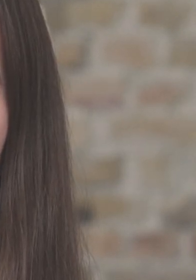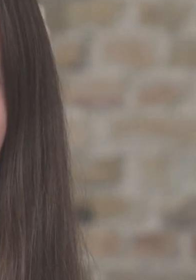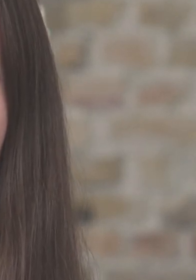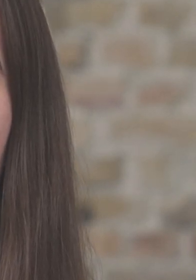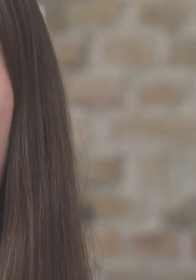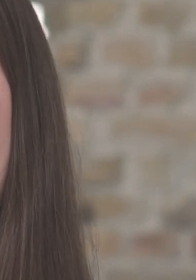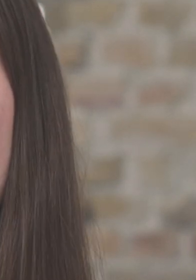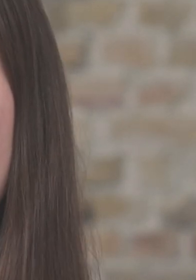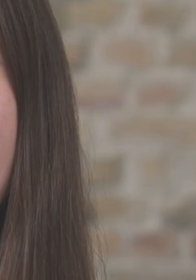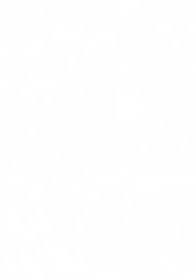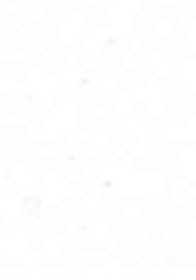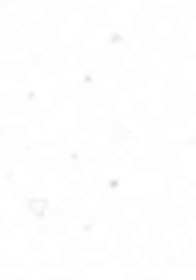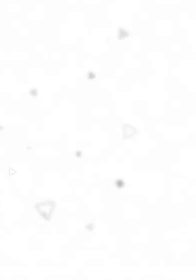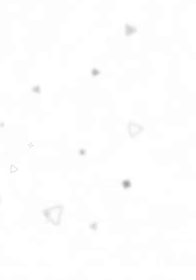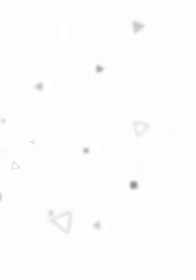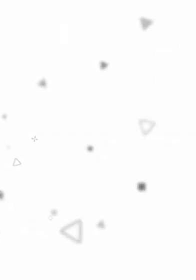Okay, so I'm saying it. Thank you.